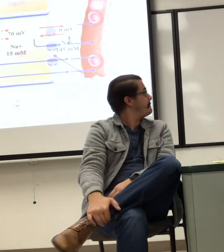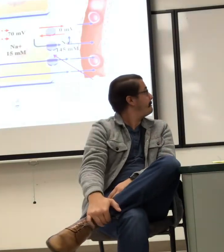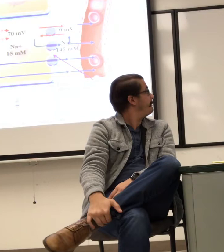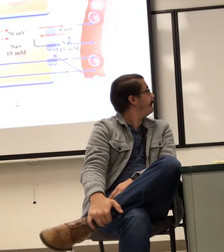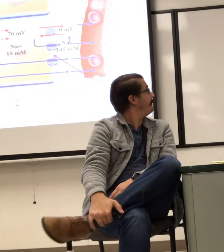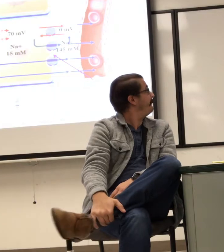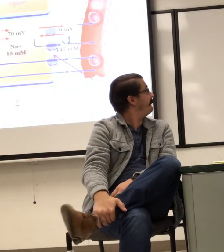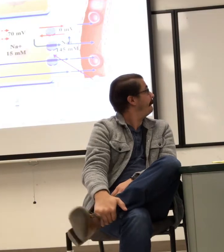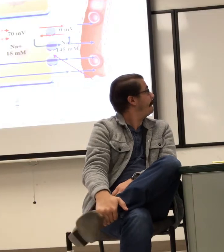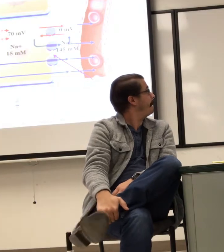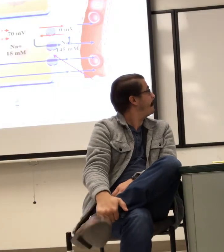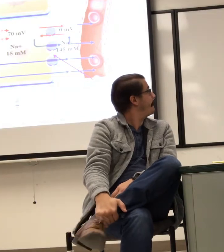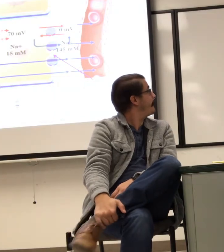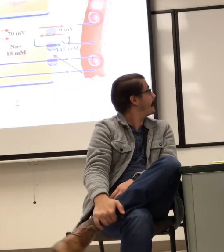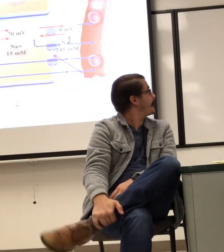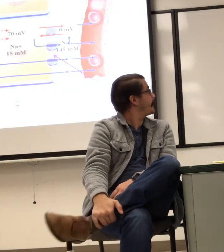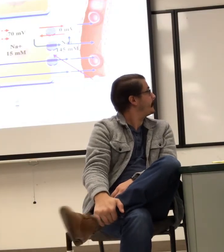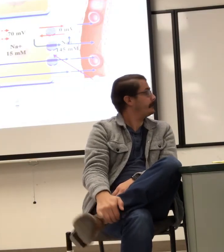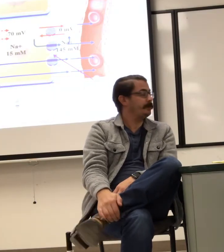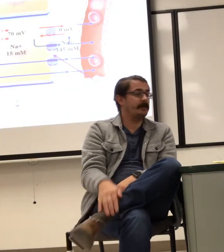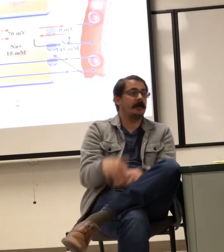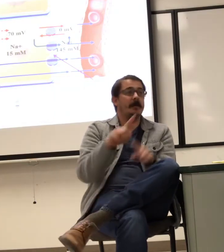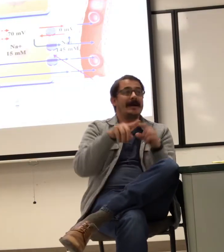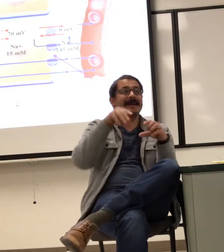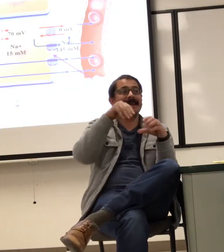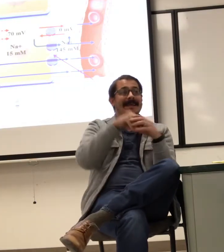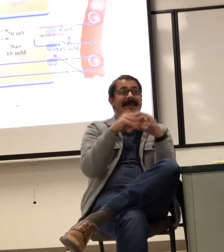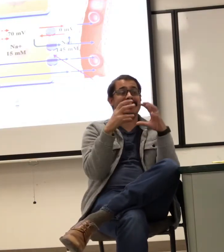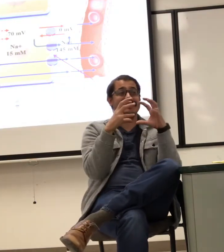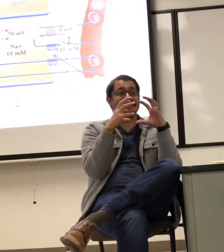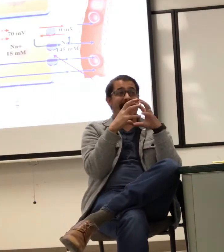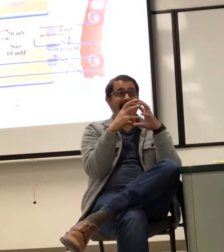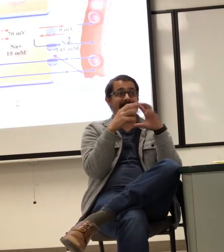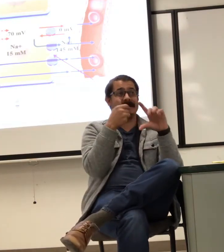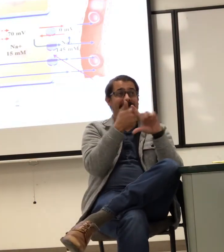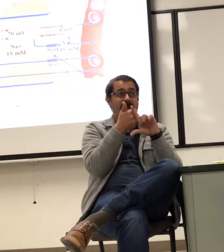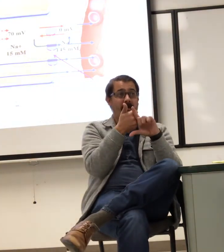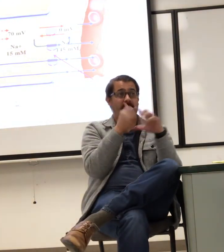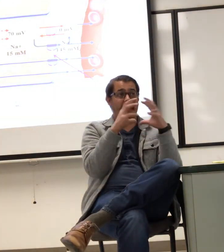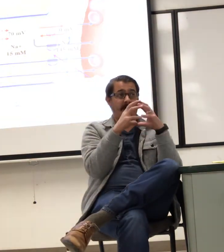However, in the cell, it's much lower, 15.